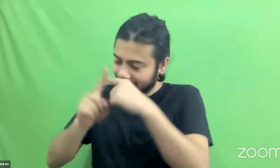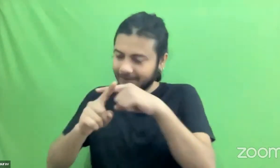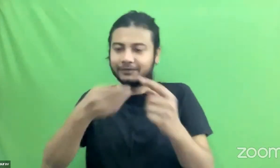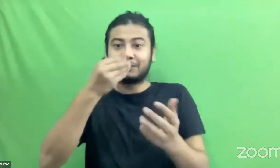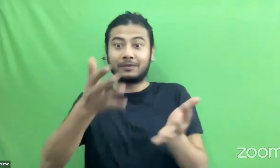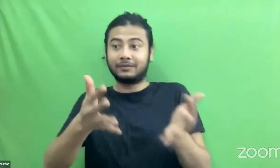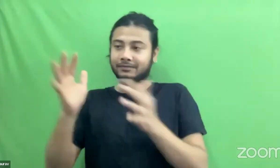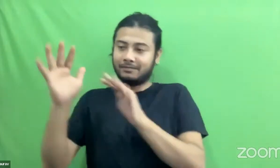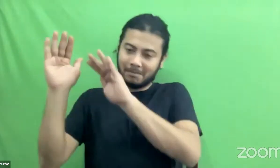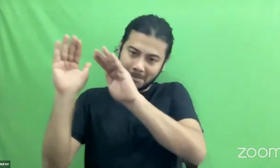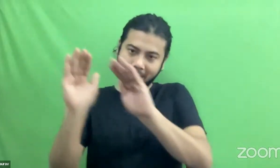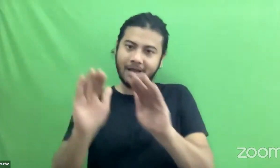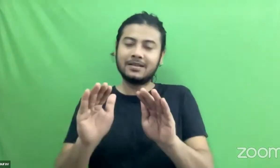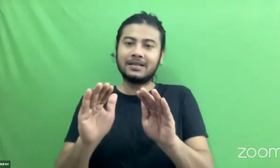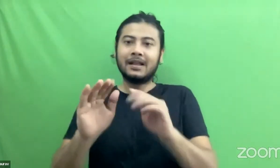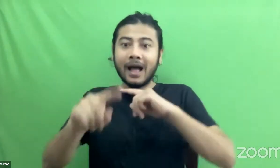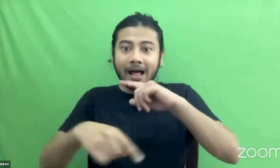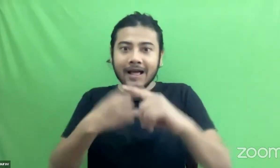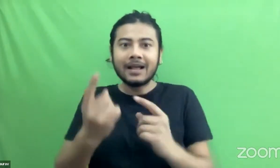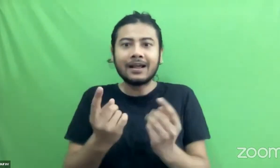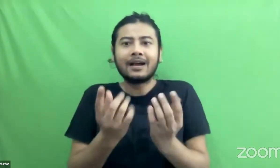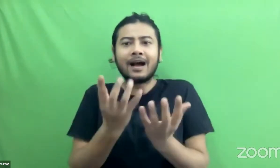who have no way that they can get prasad.